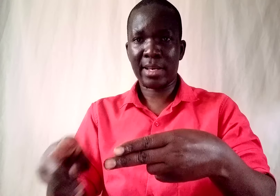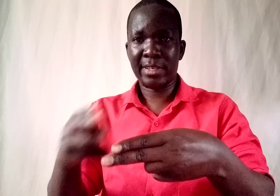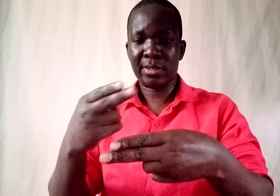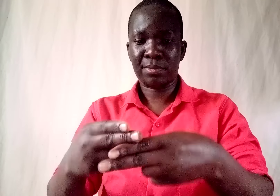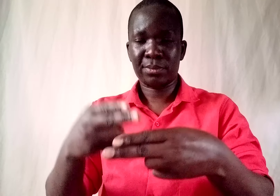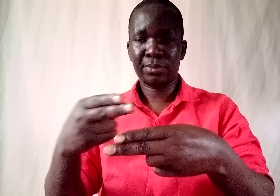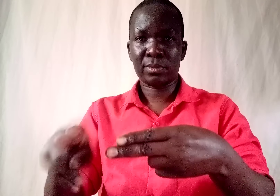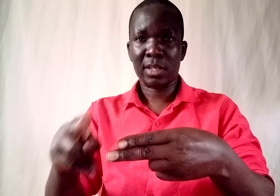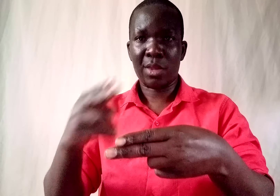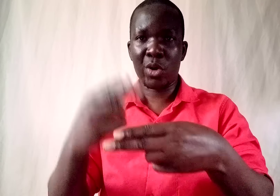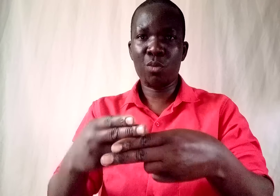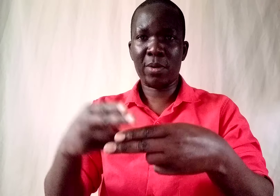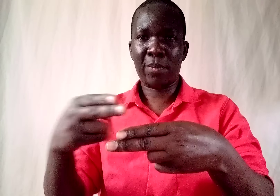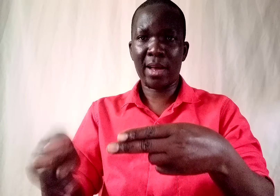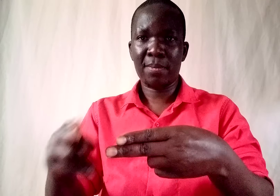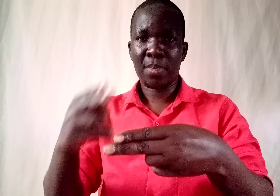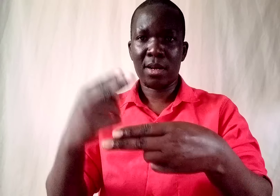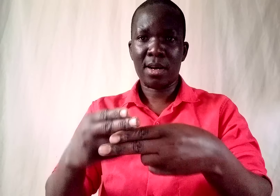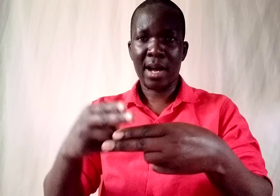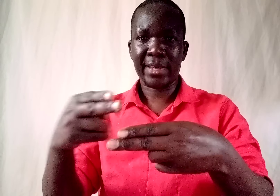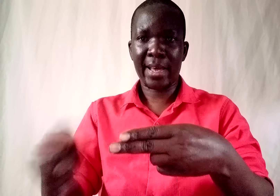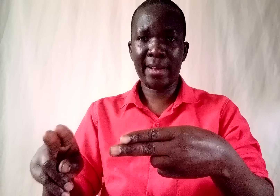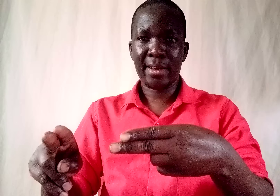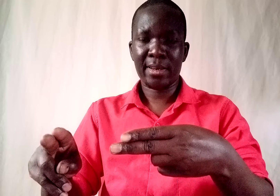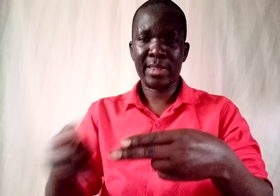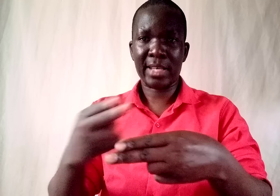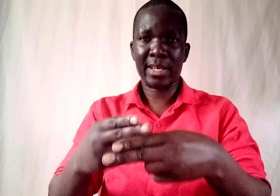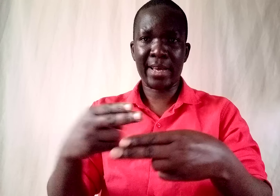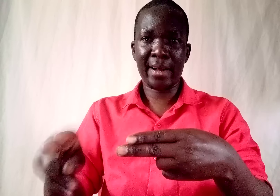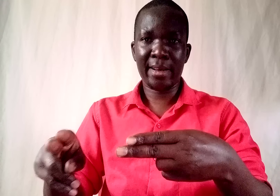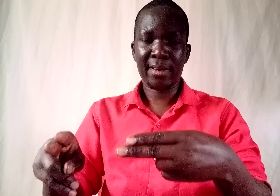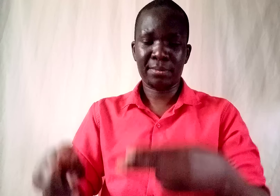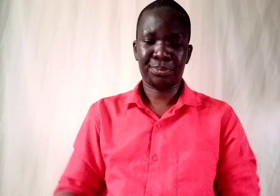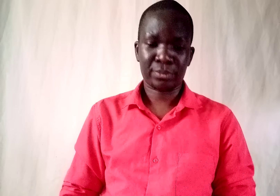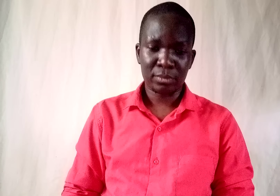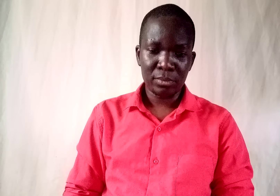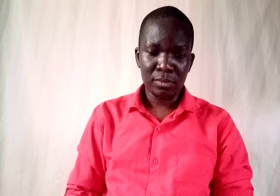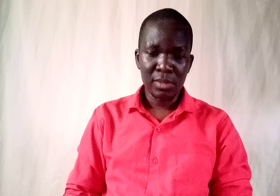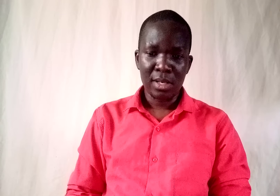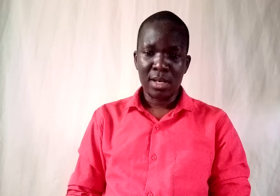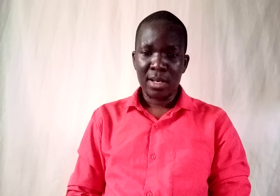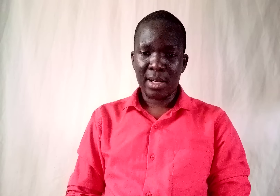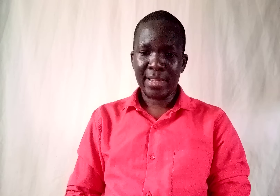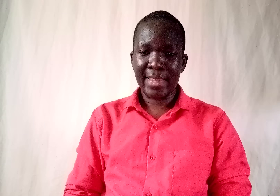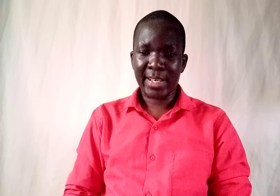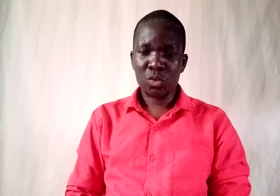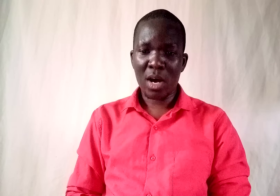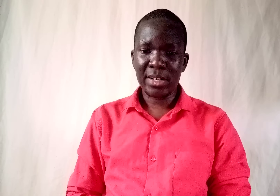this, the way you prepare an egg, that's an egg. And the next one